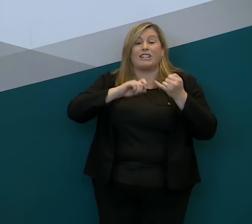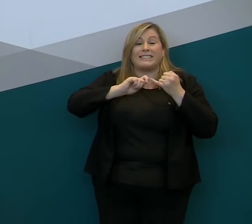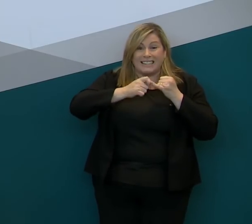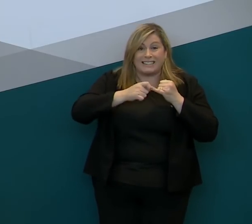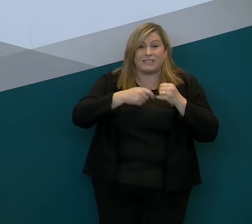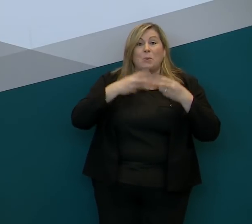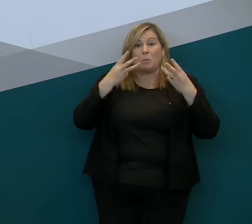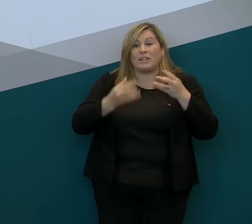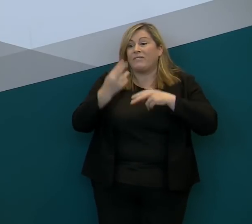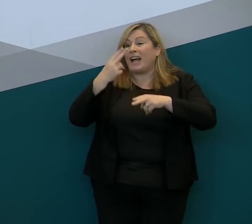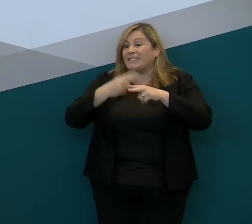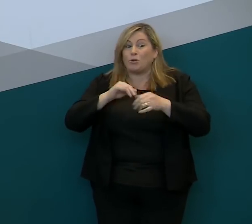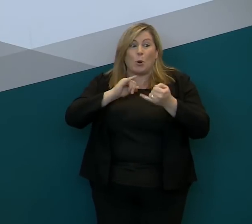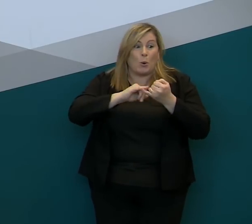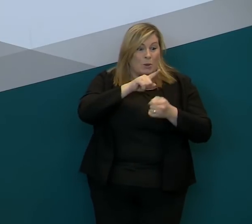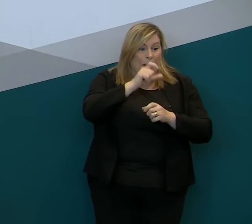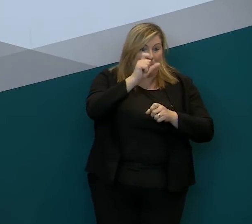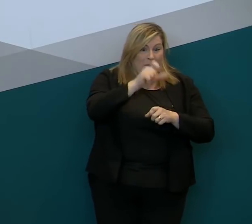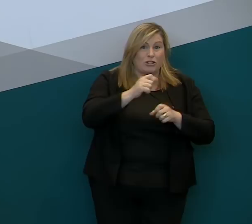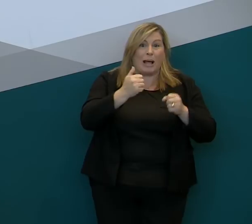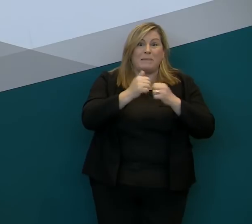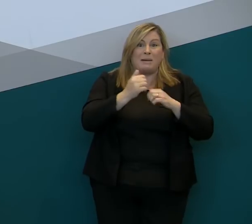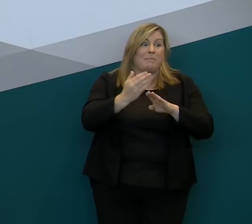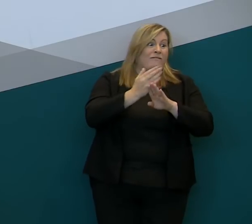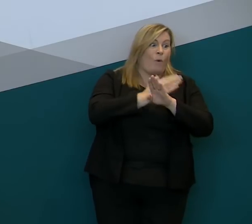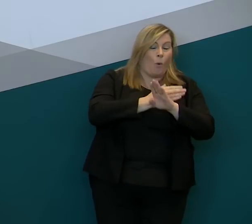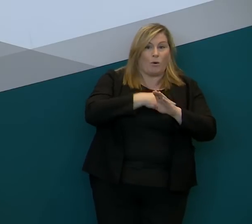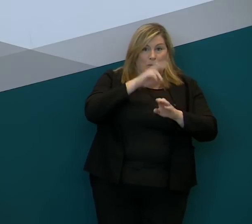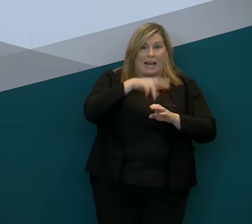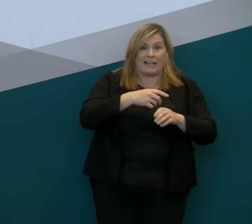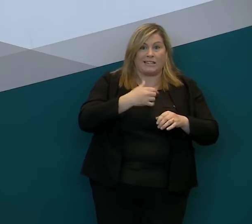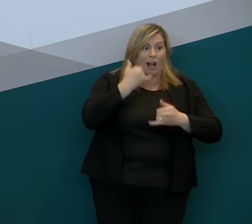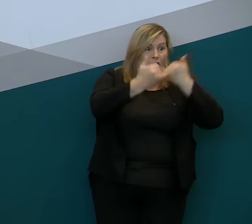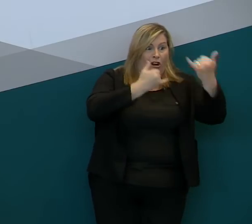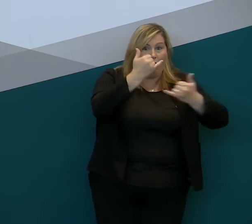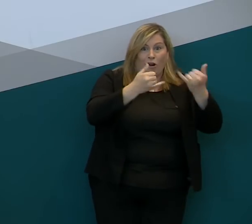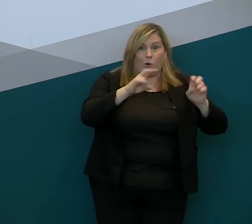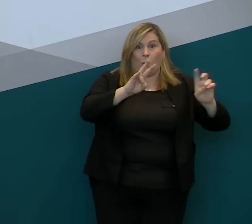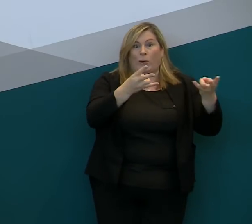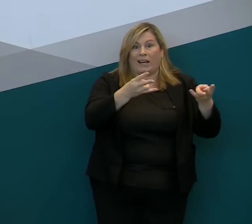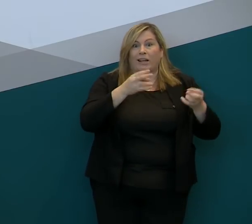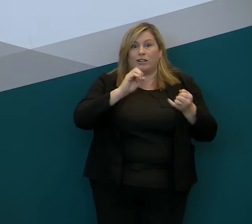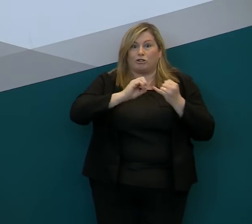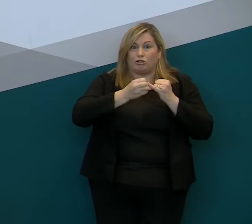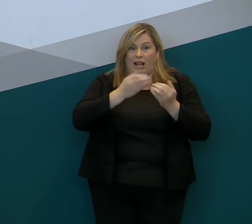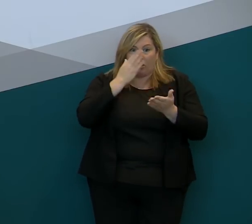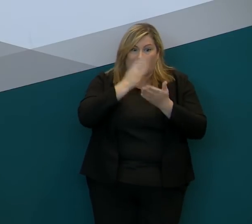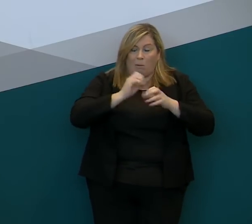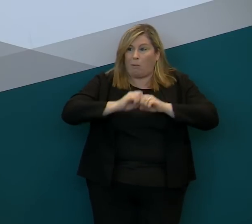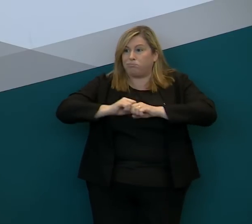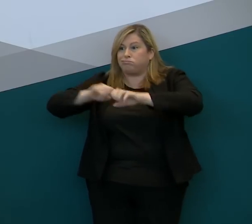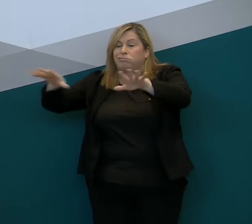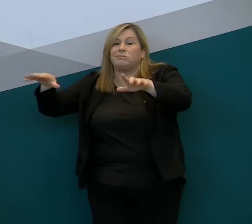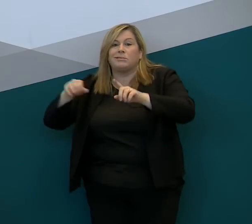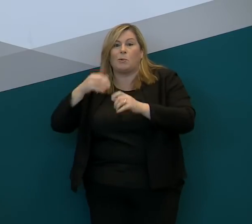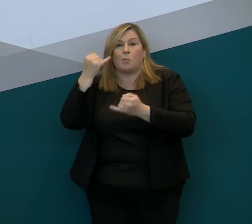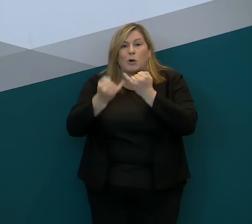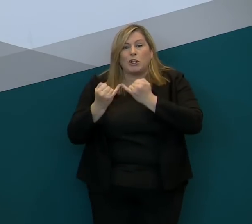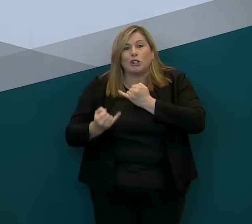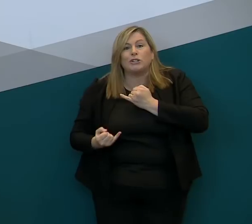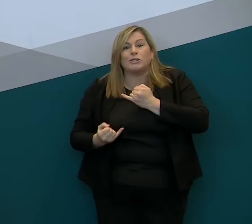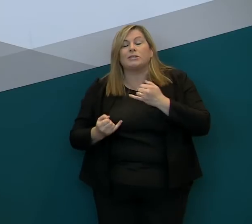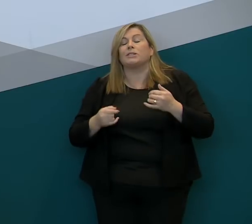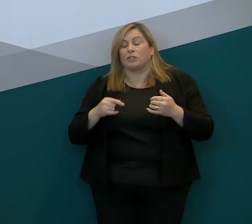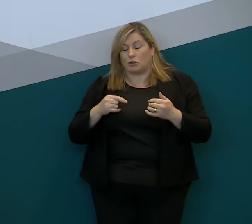to break the chain of transmission of the virus, has gone from being relatively high volume and low complexity to now low volume and high complexity.